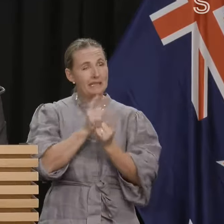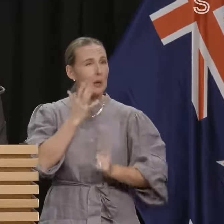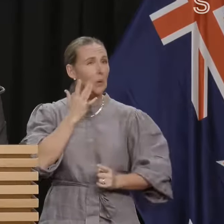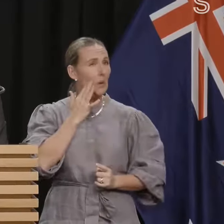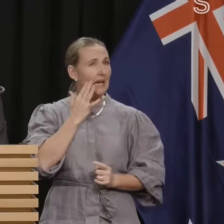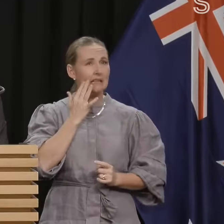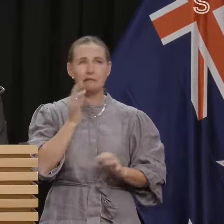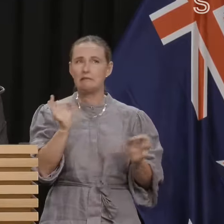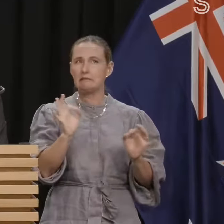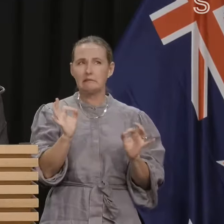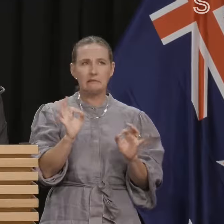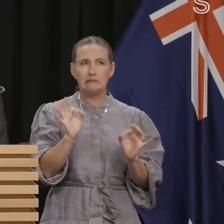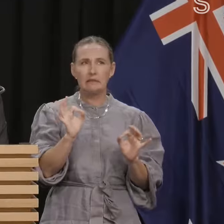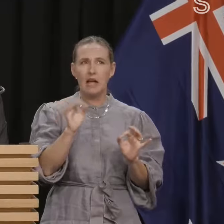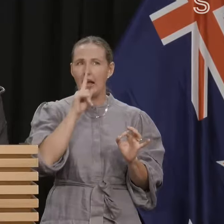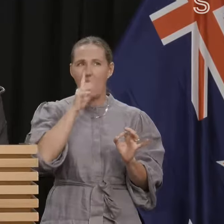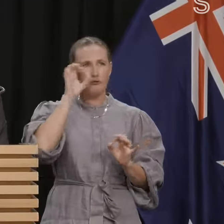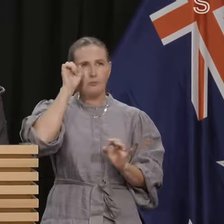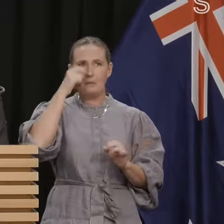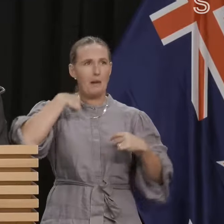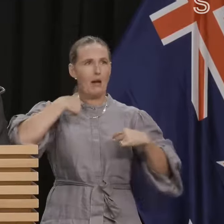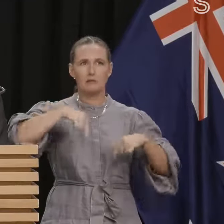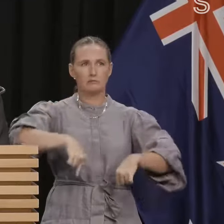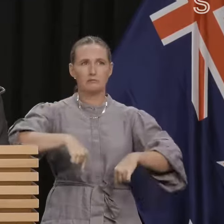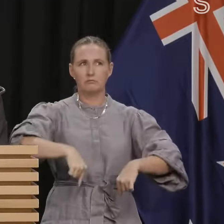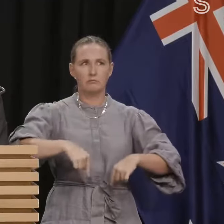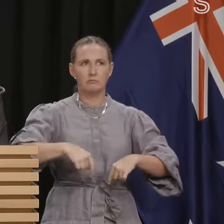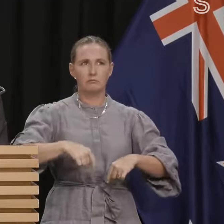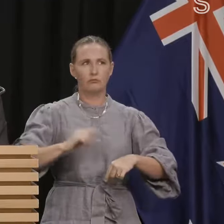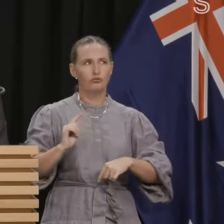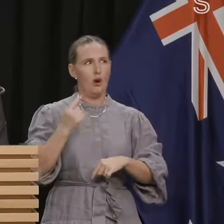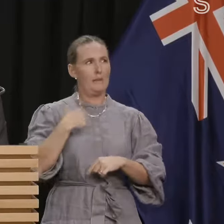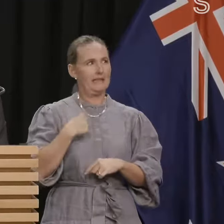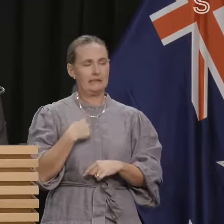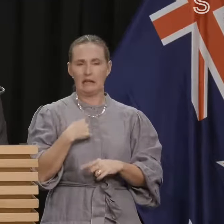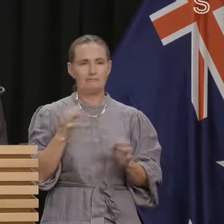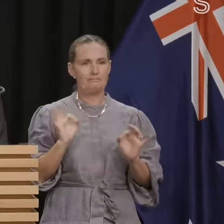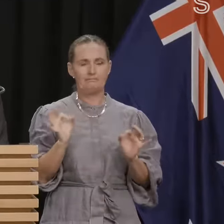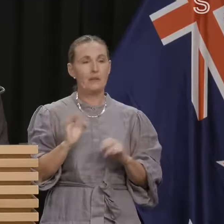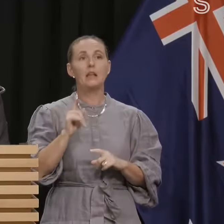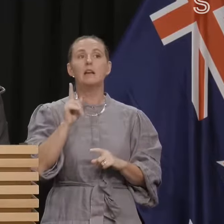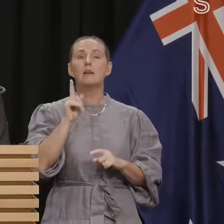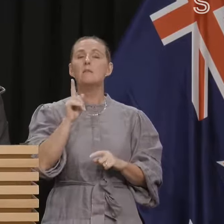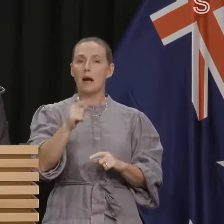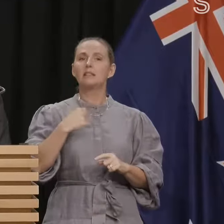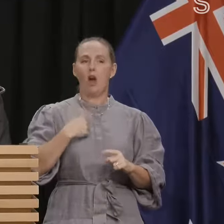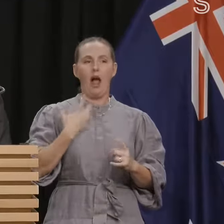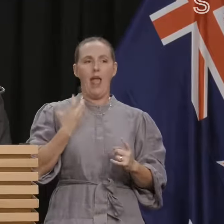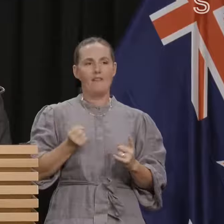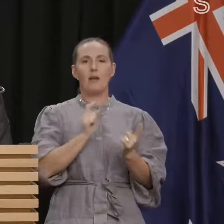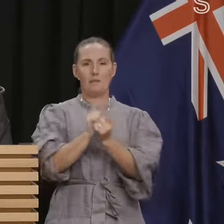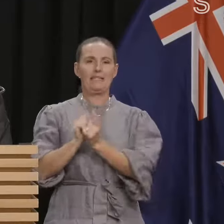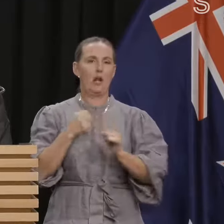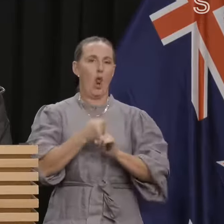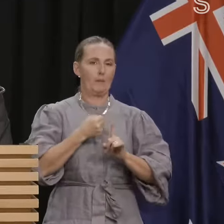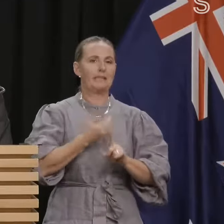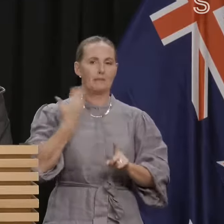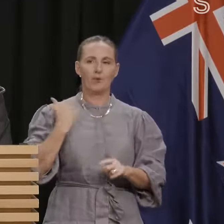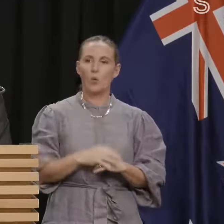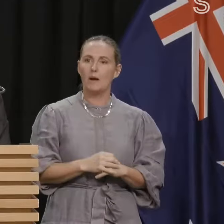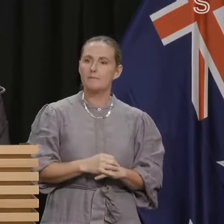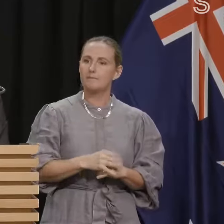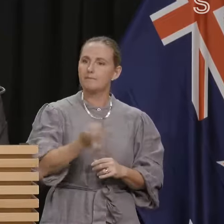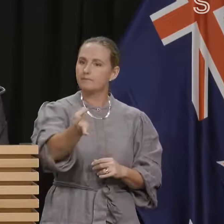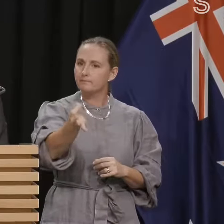done that in my time as Prime Minister. But I've certainly interacted with people who are lobbyists. This